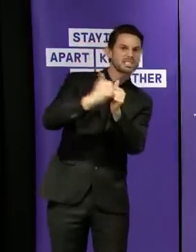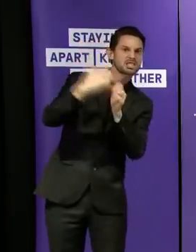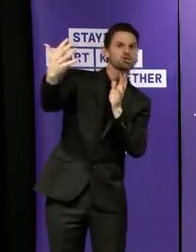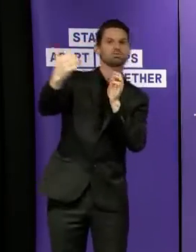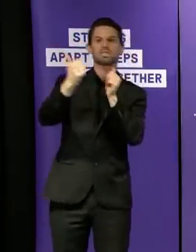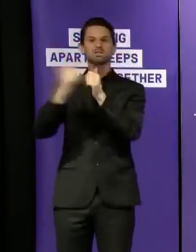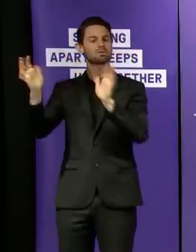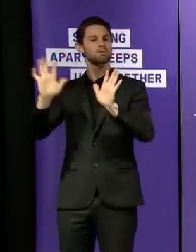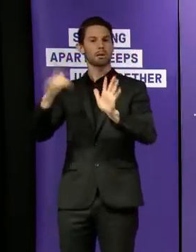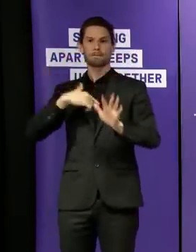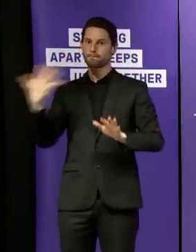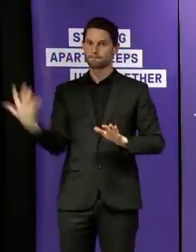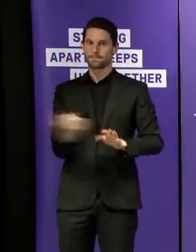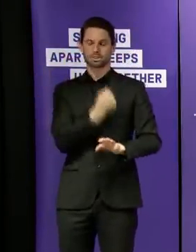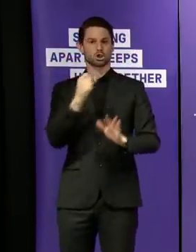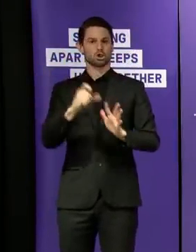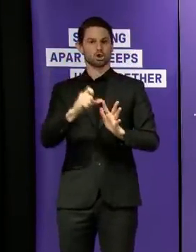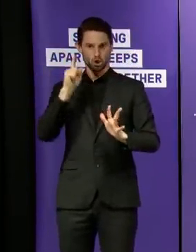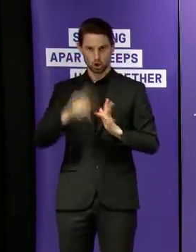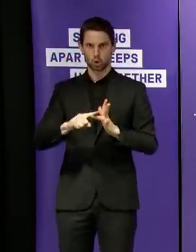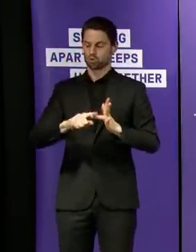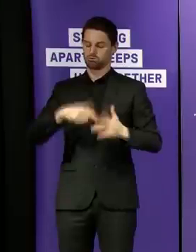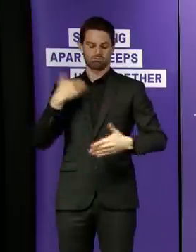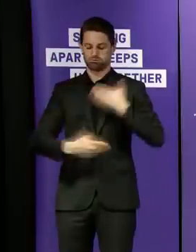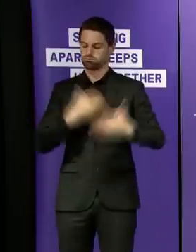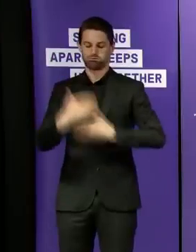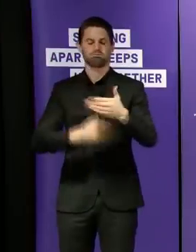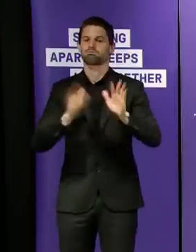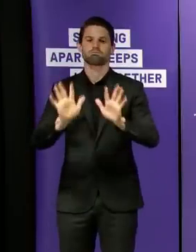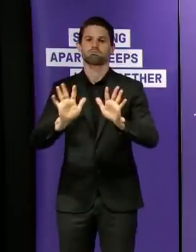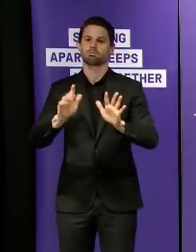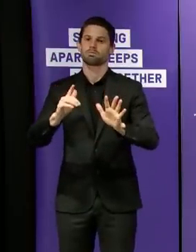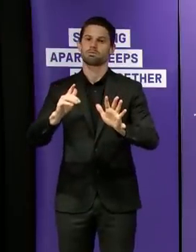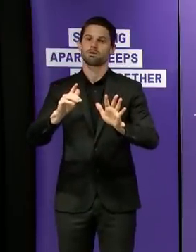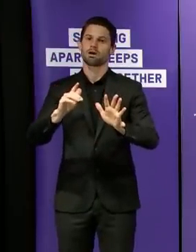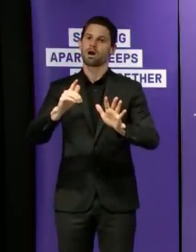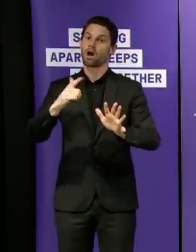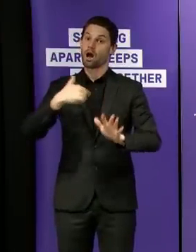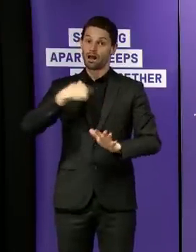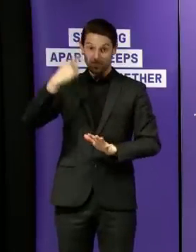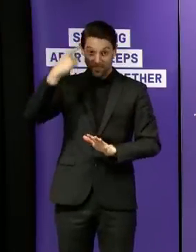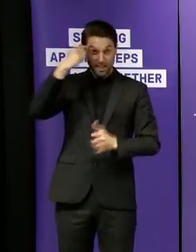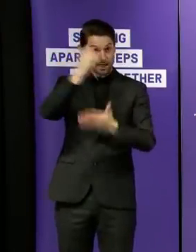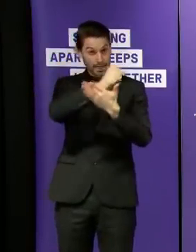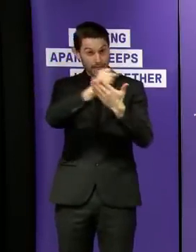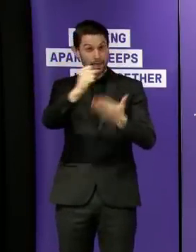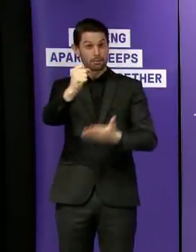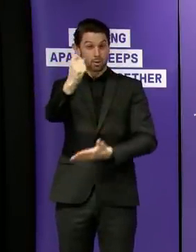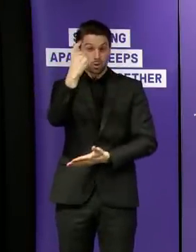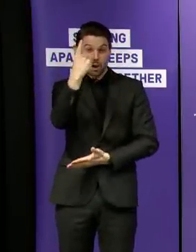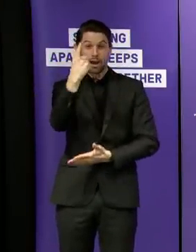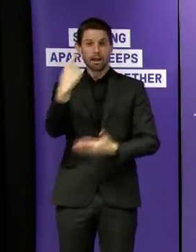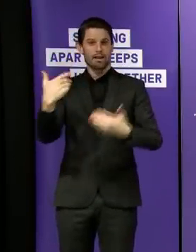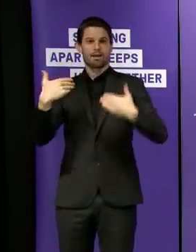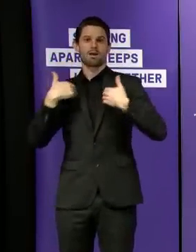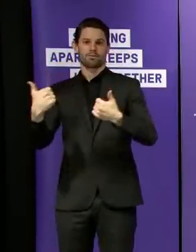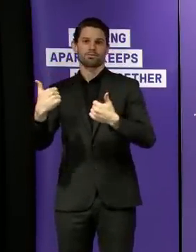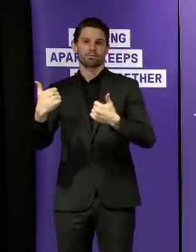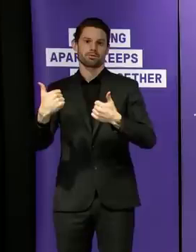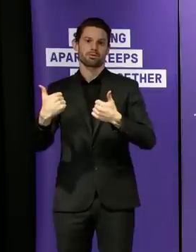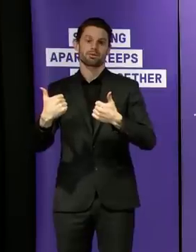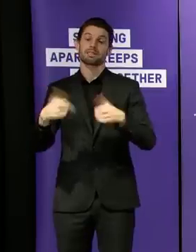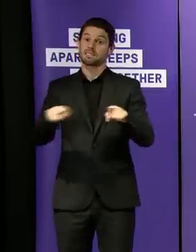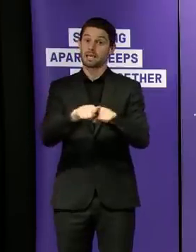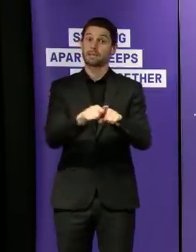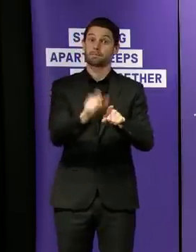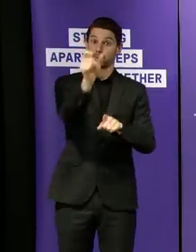stakes are high. And my position to the Victorian community is I'm not doing what's popular, I'm doing what's safe, because we don't want to be back here again. Premier, on